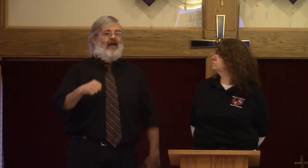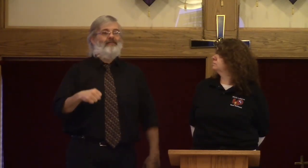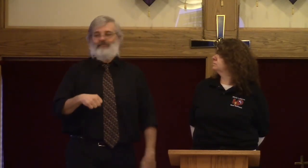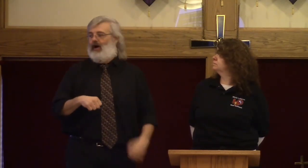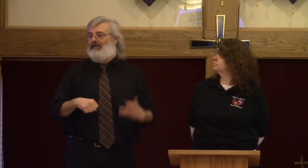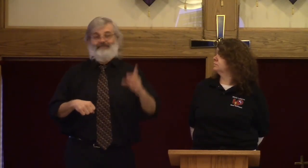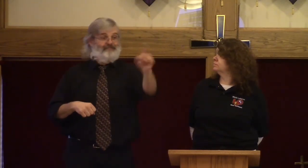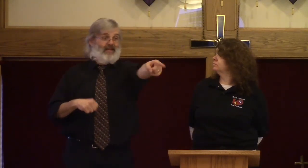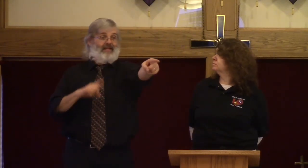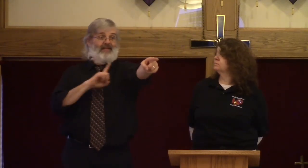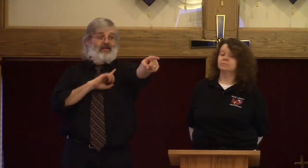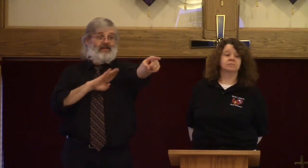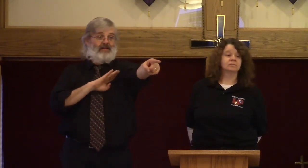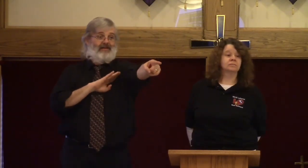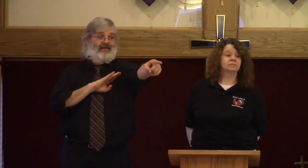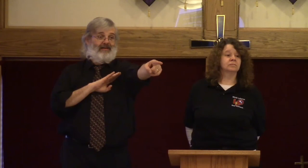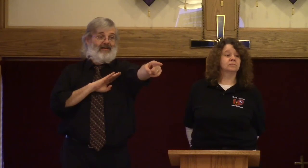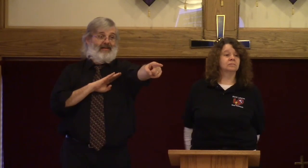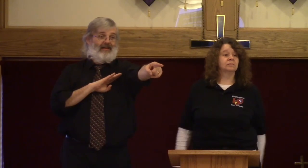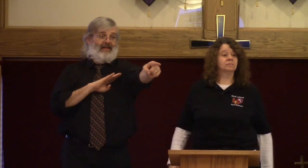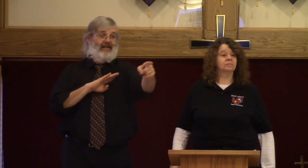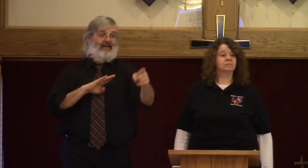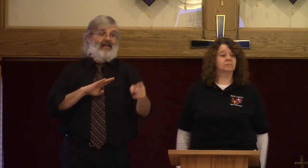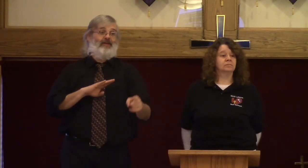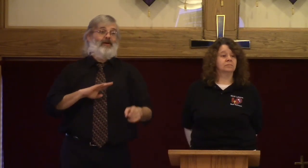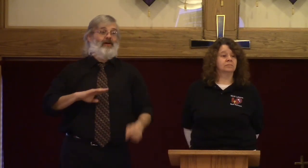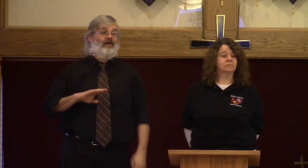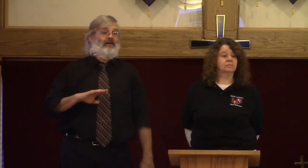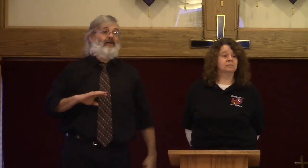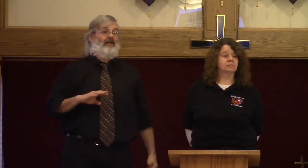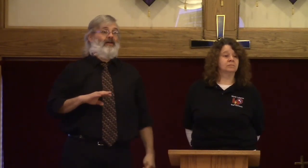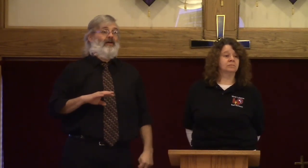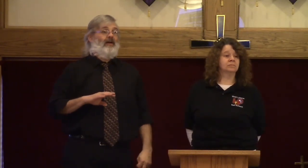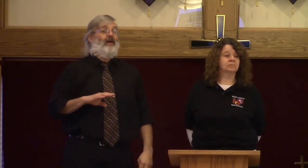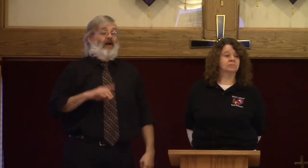All right, David. Thank you, my dear.